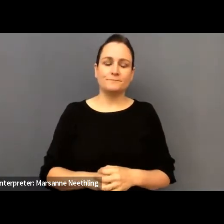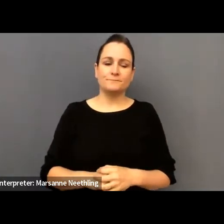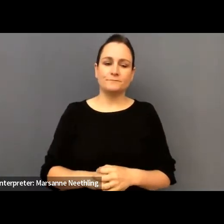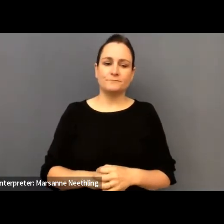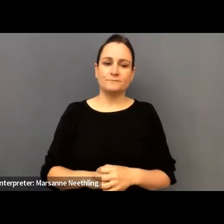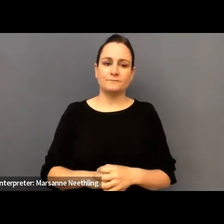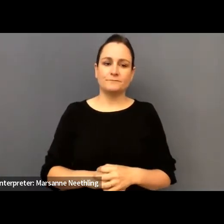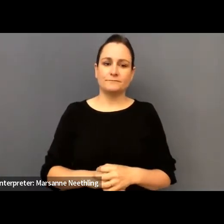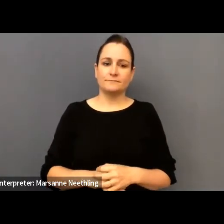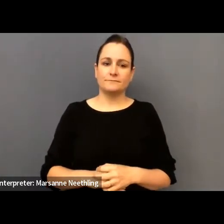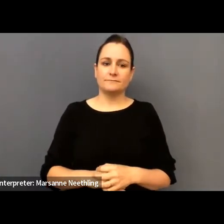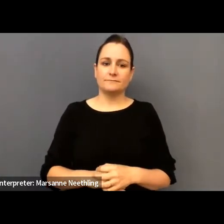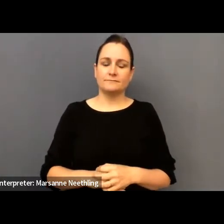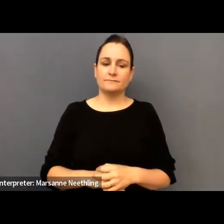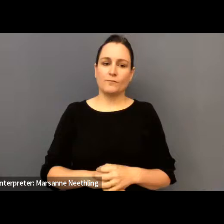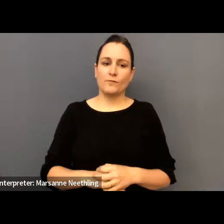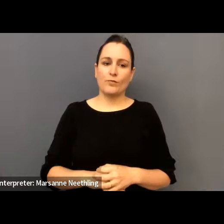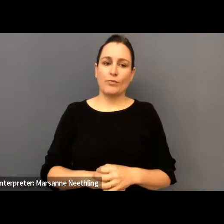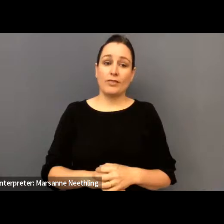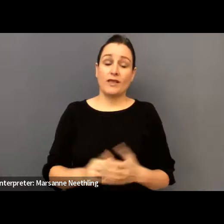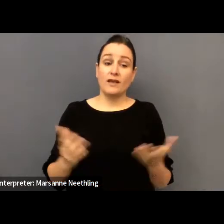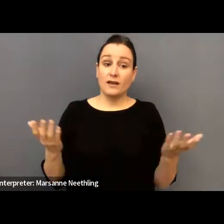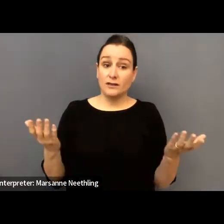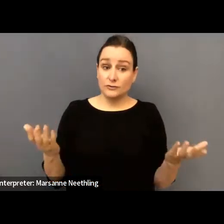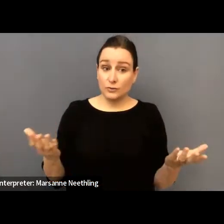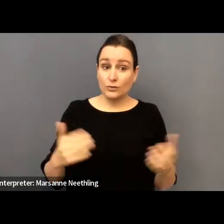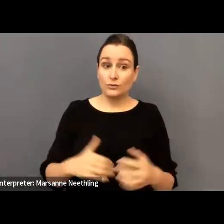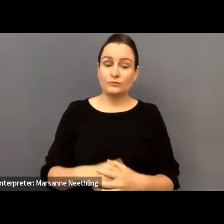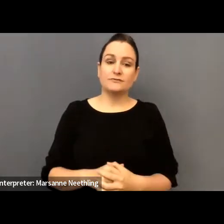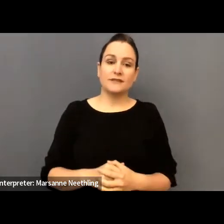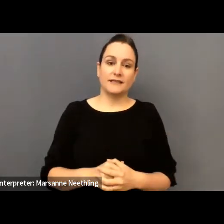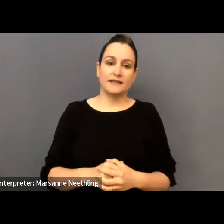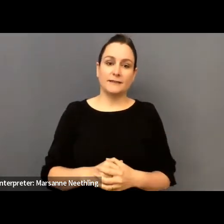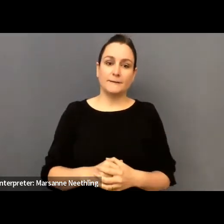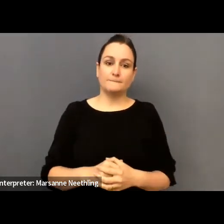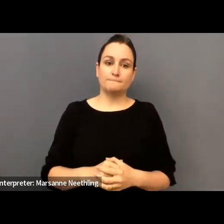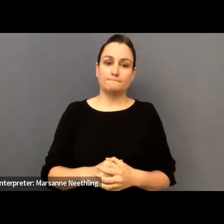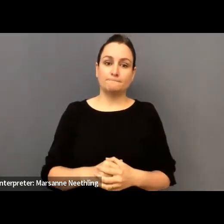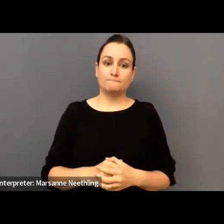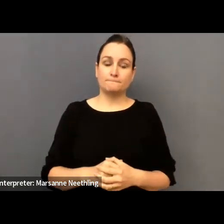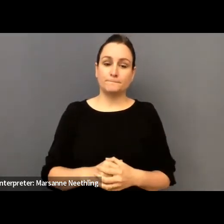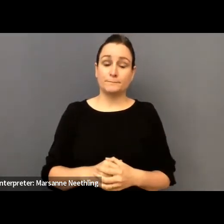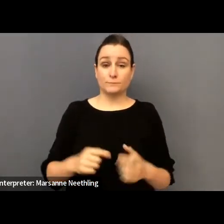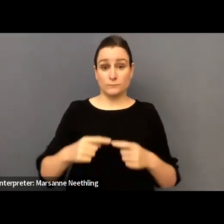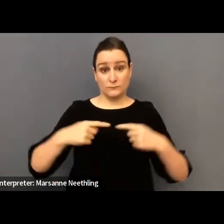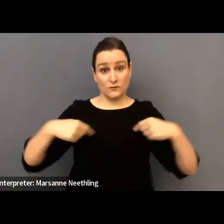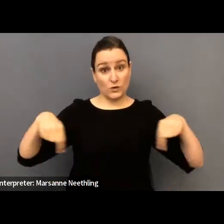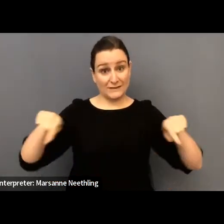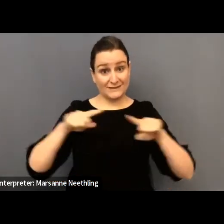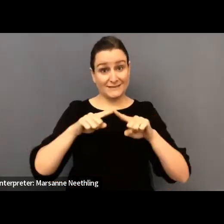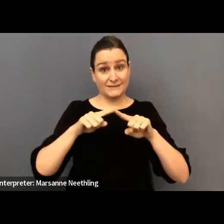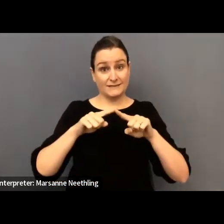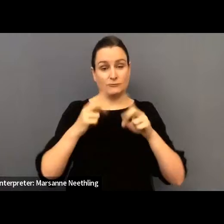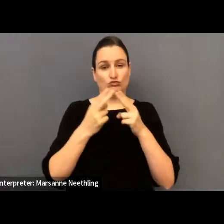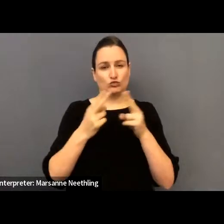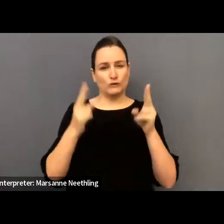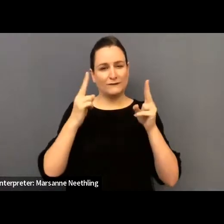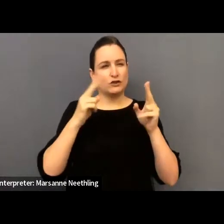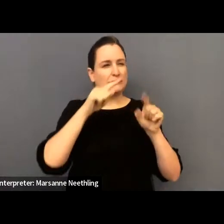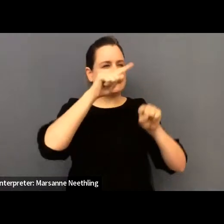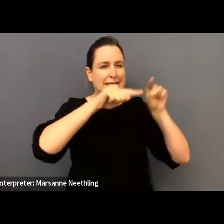Yeah, it's really important for us as educators in higher education, as